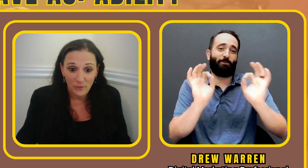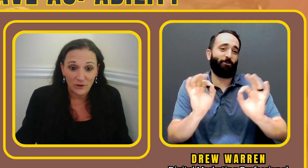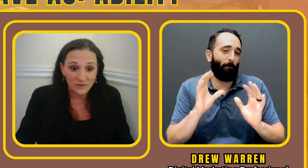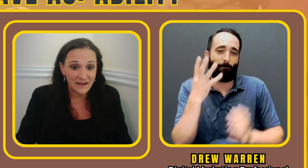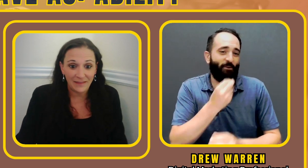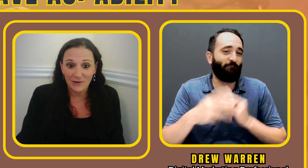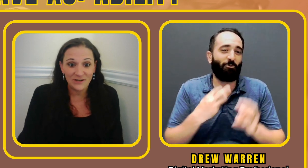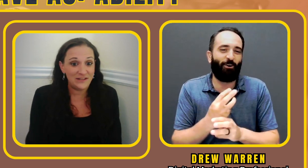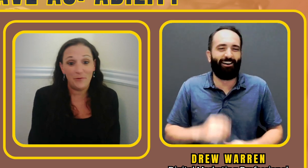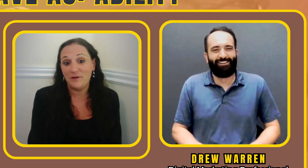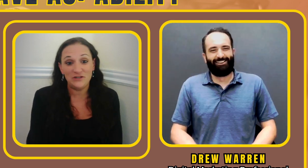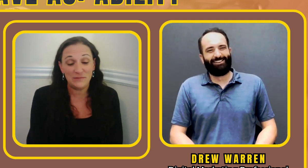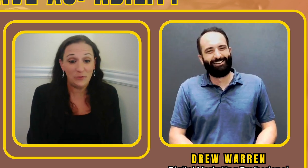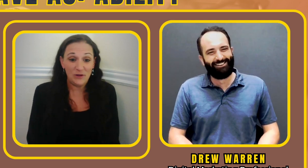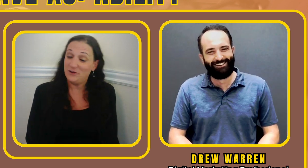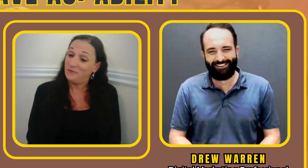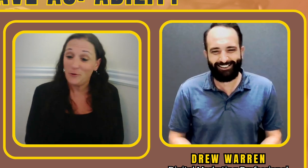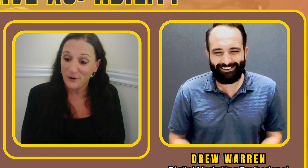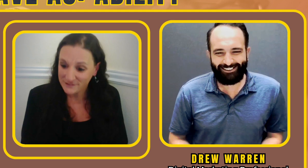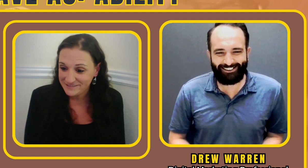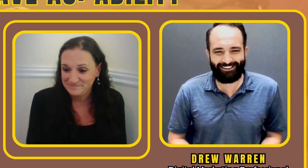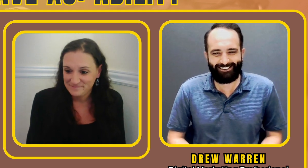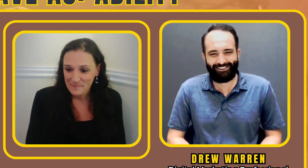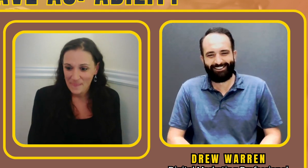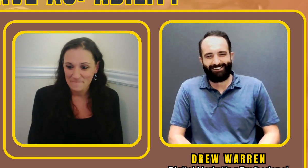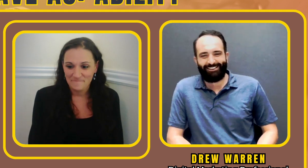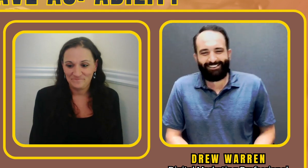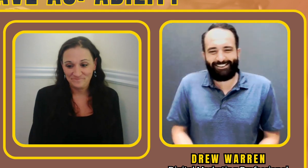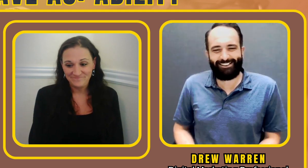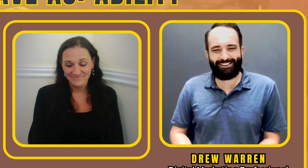more people can learn sign language. That would be just the world.